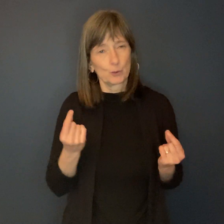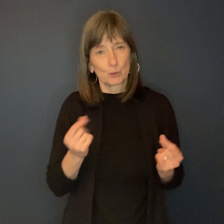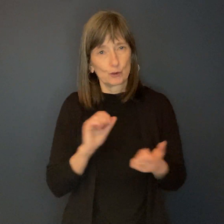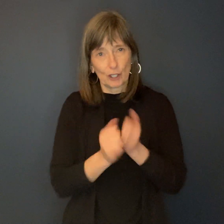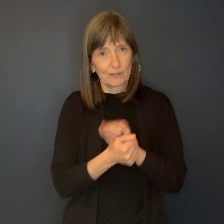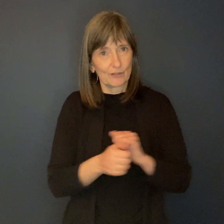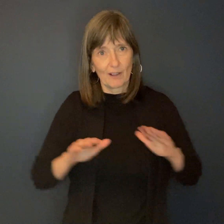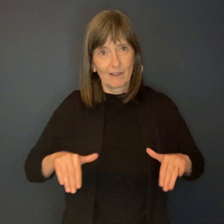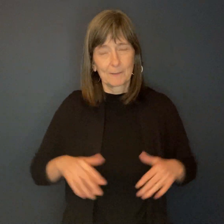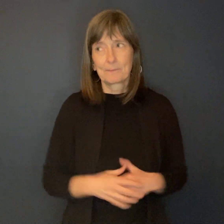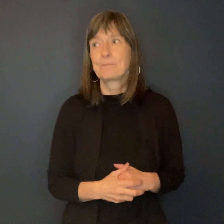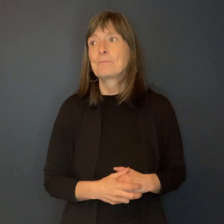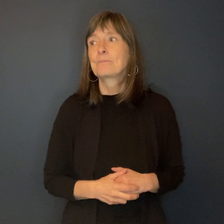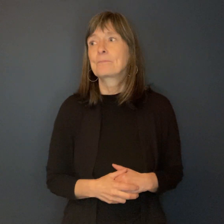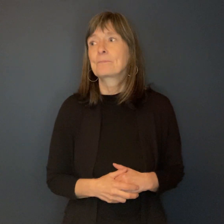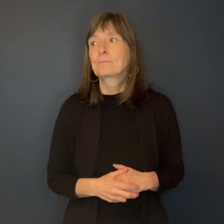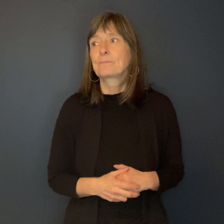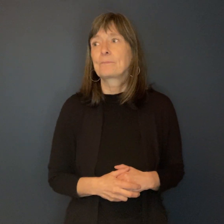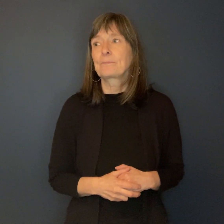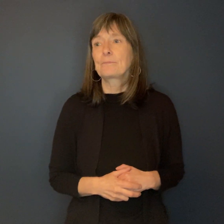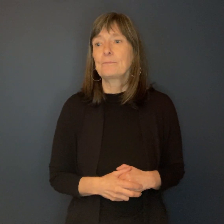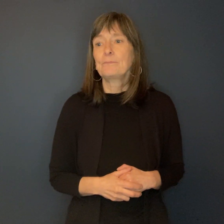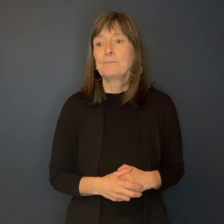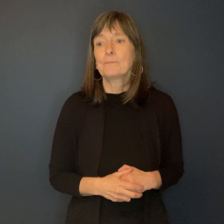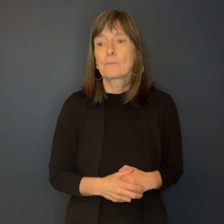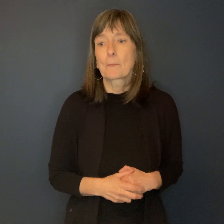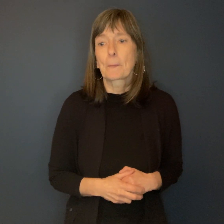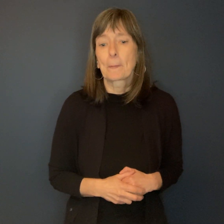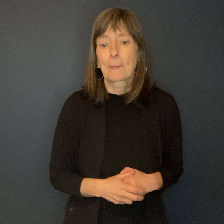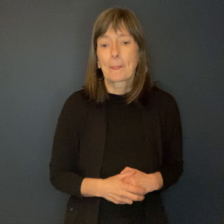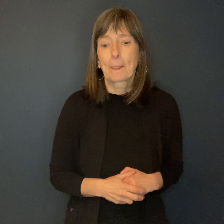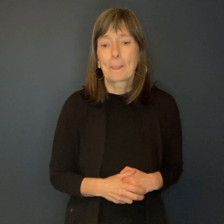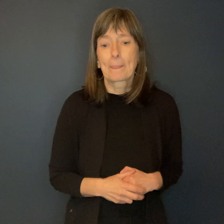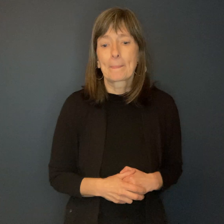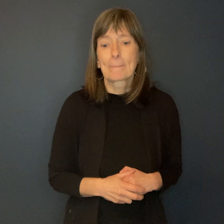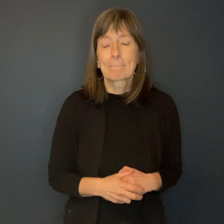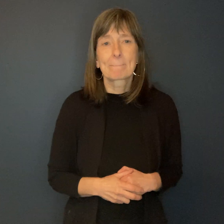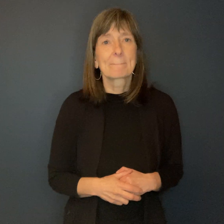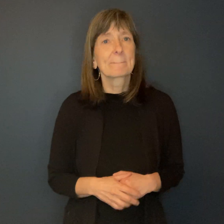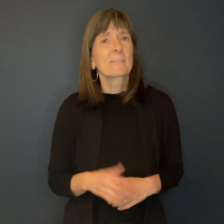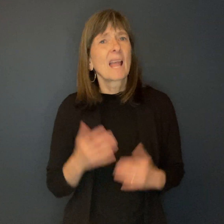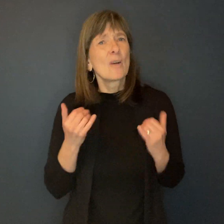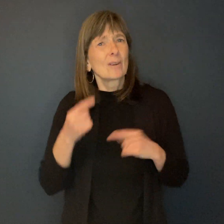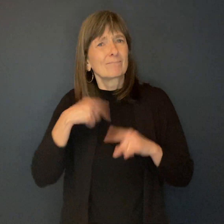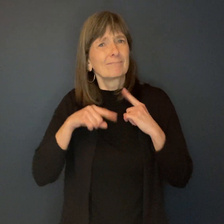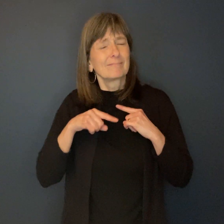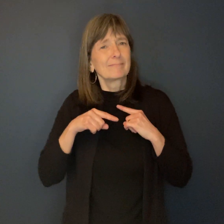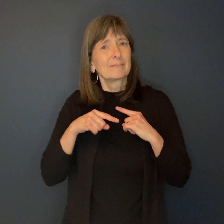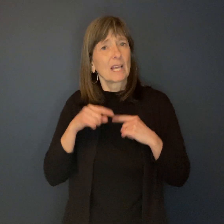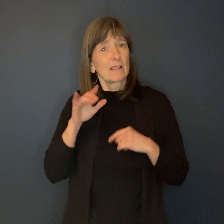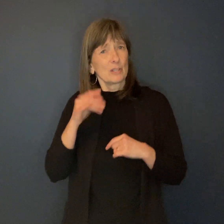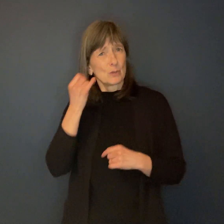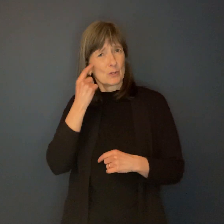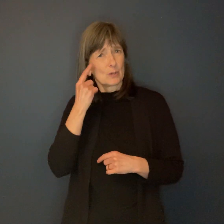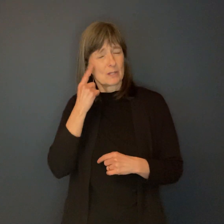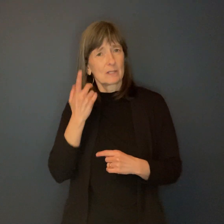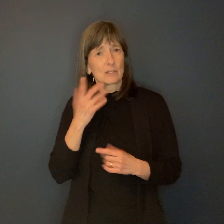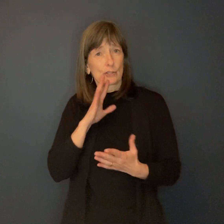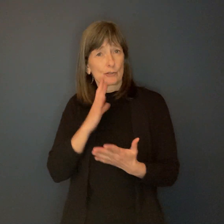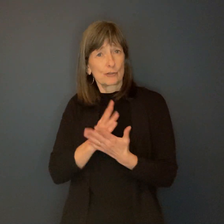people who are going to listen to this interview, the definition of supported employment, or what do you mean by supported employment, that concept, and also supported